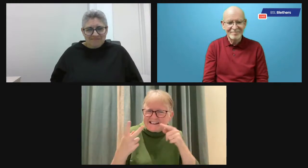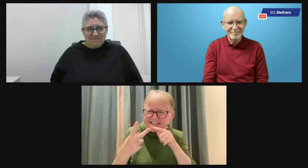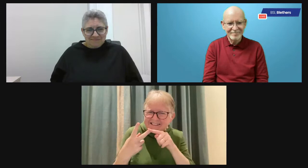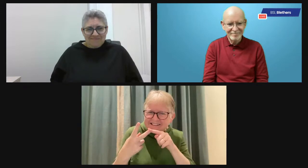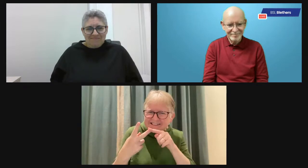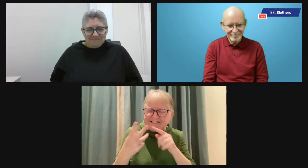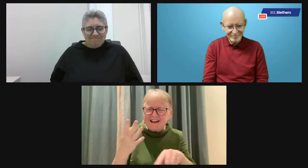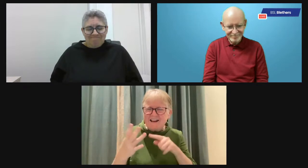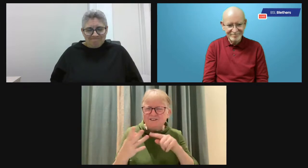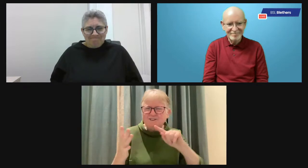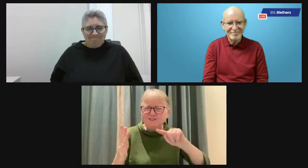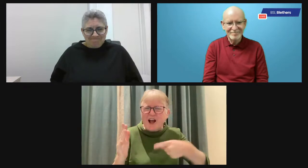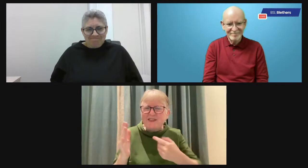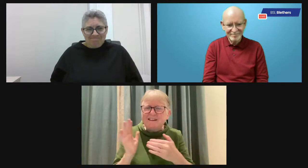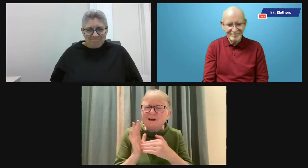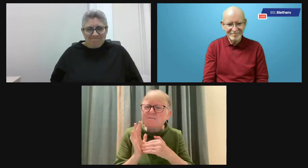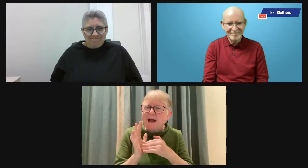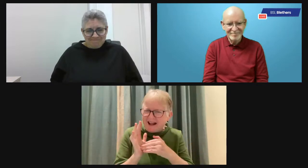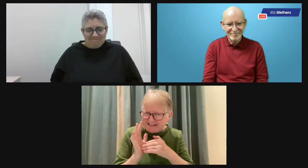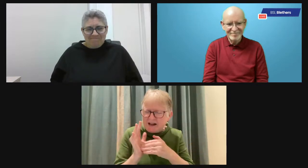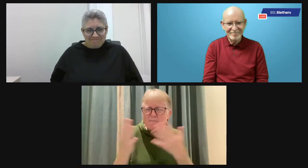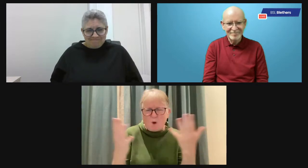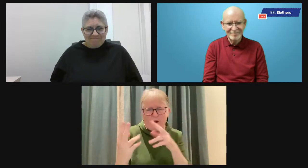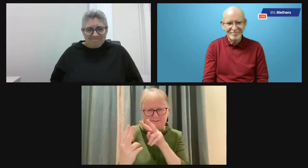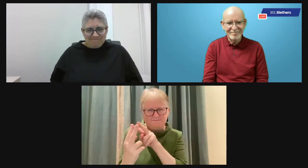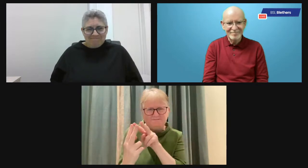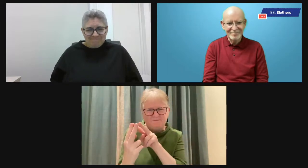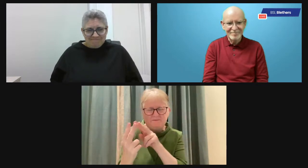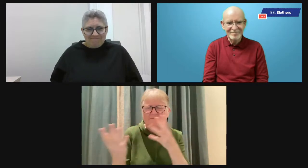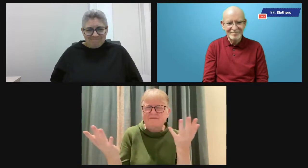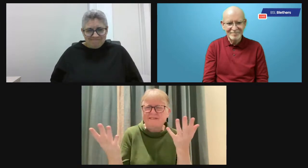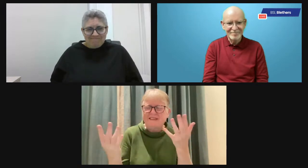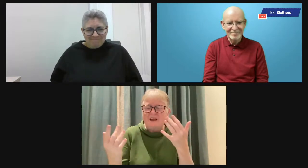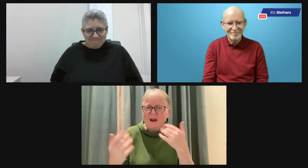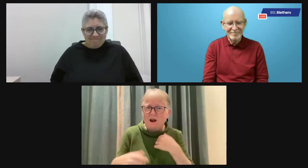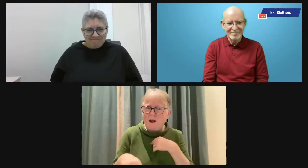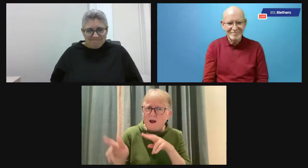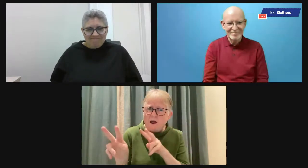his voice, used full BSL, then Francis Elton as well.